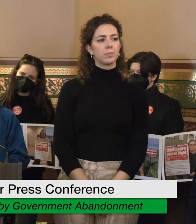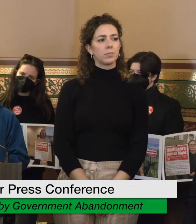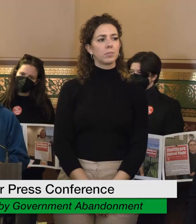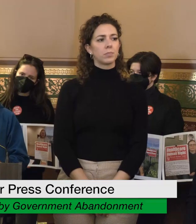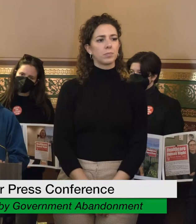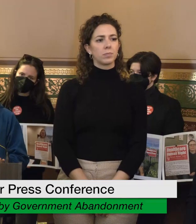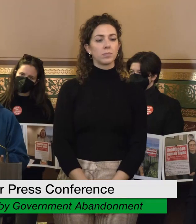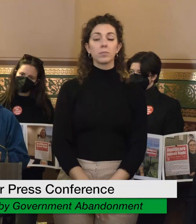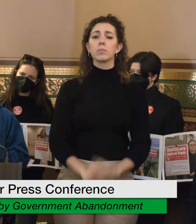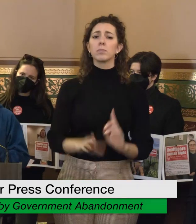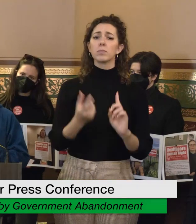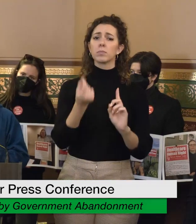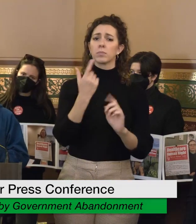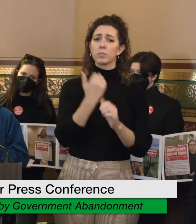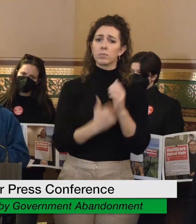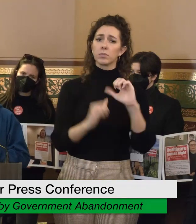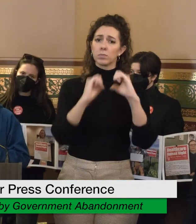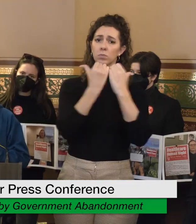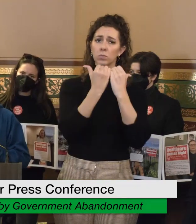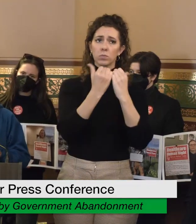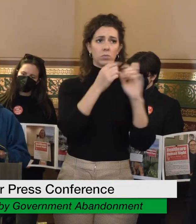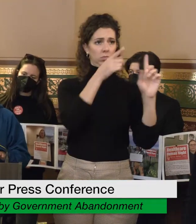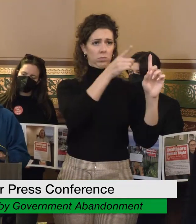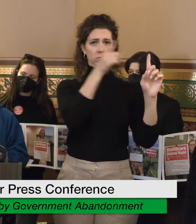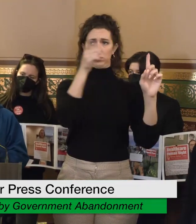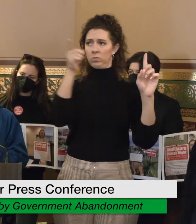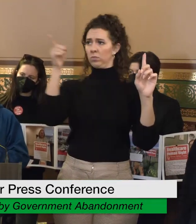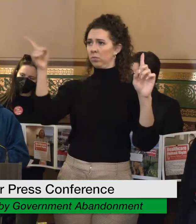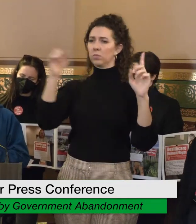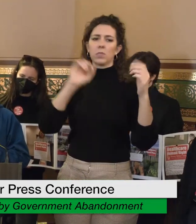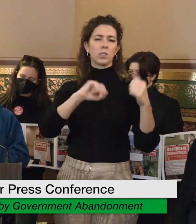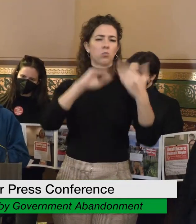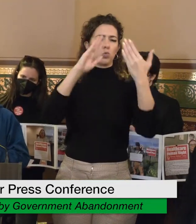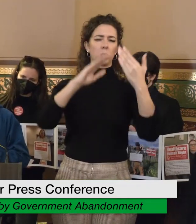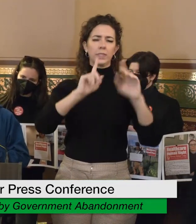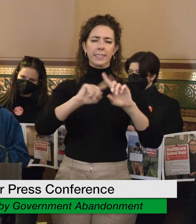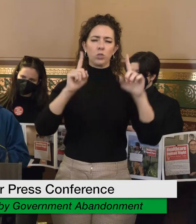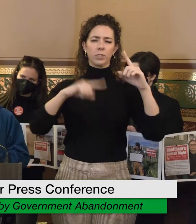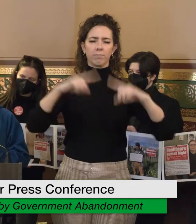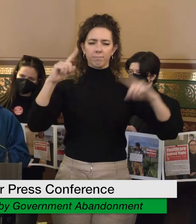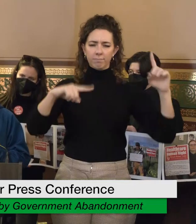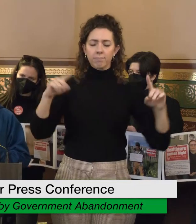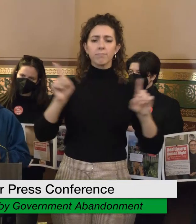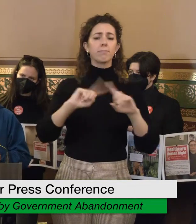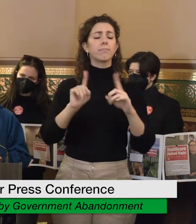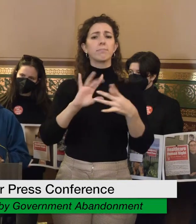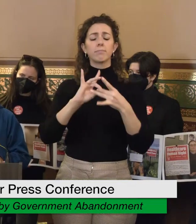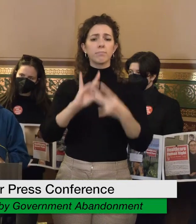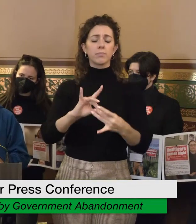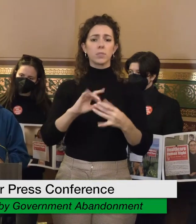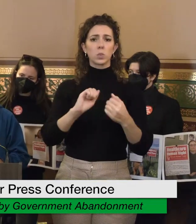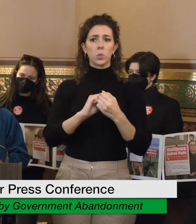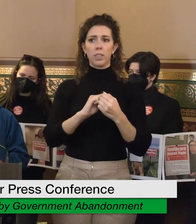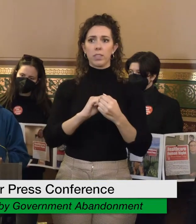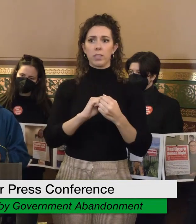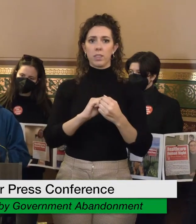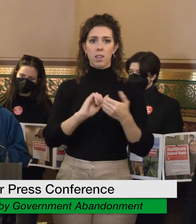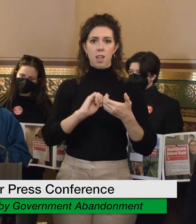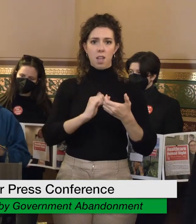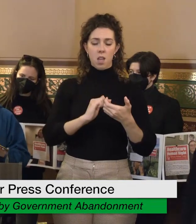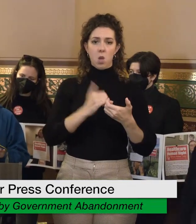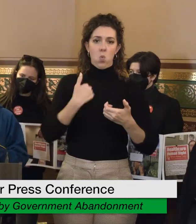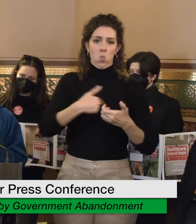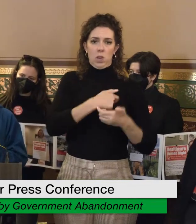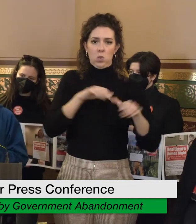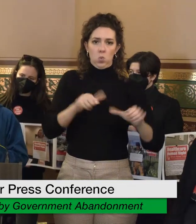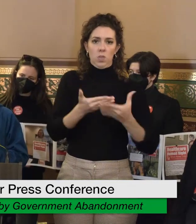every agency has a different way of doing things. But when it comes to our own doing things our own